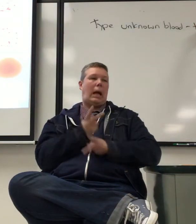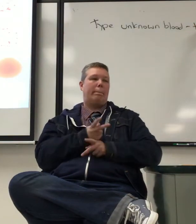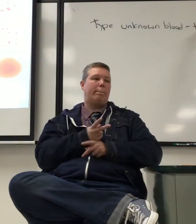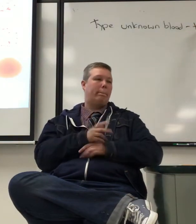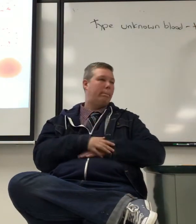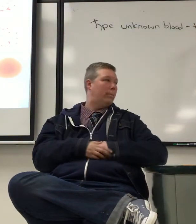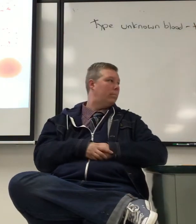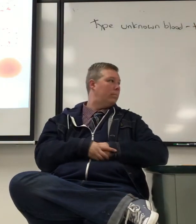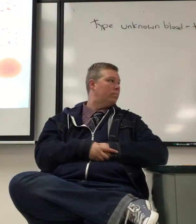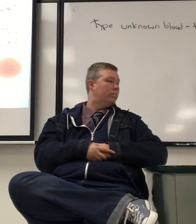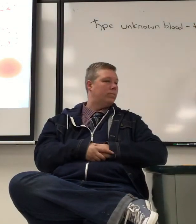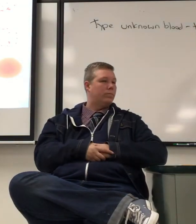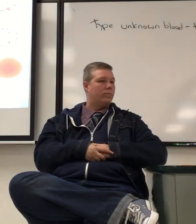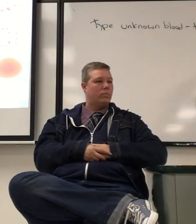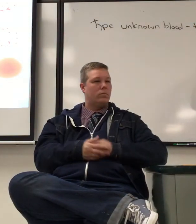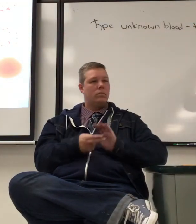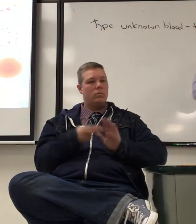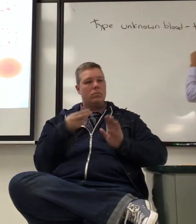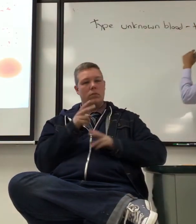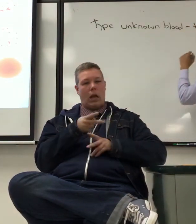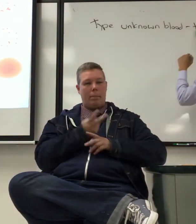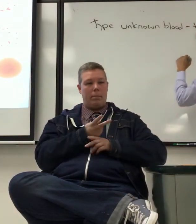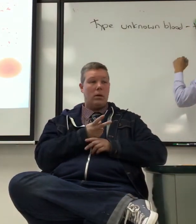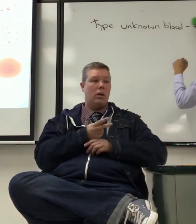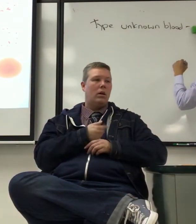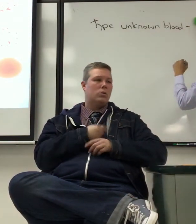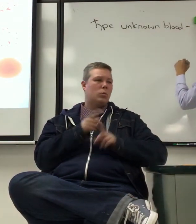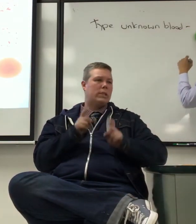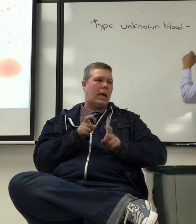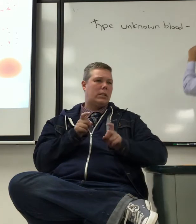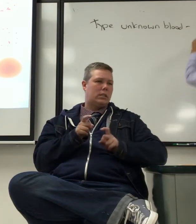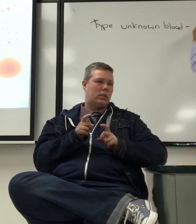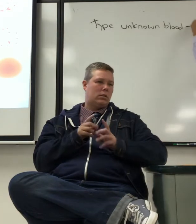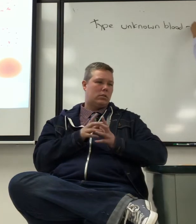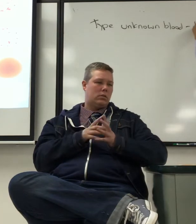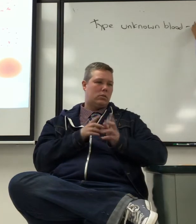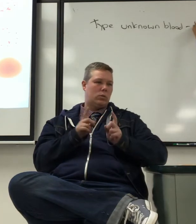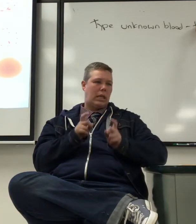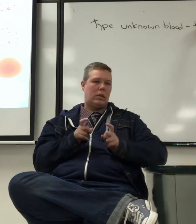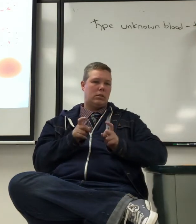Type, well, let's say test. This is a test.